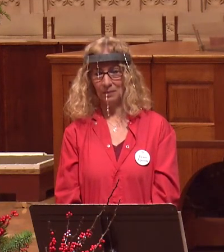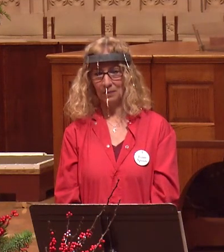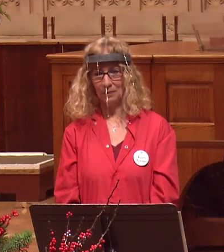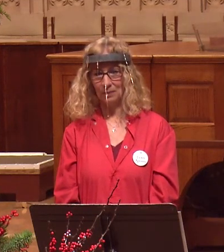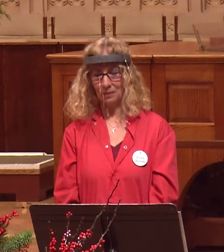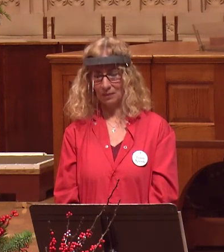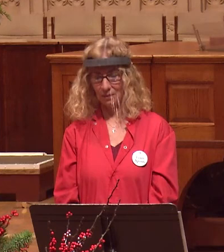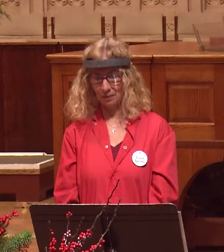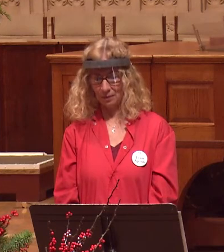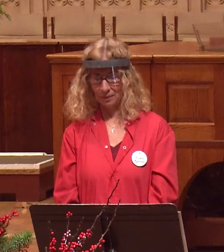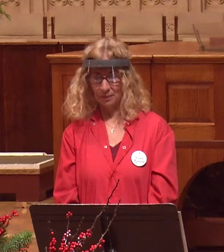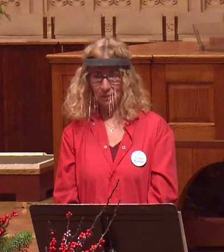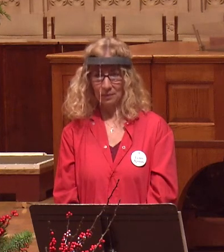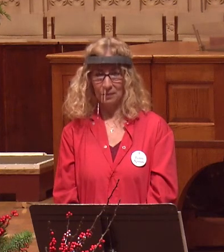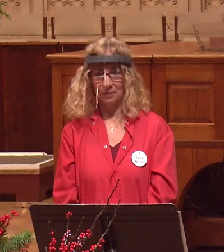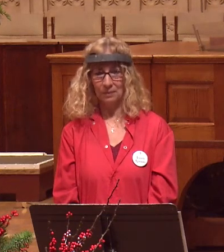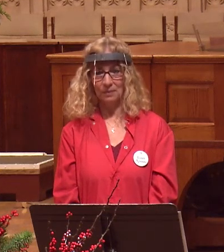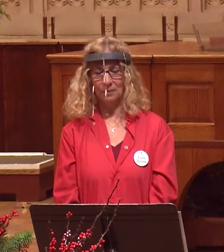nosotros.